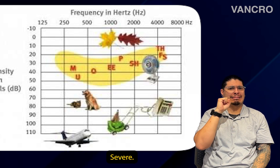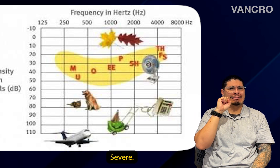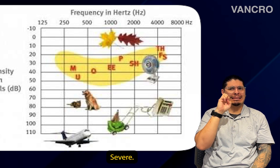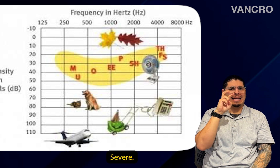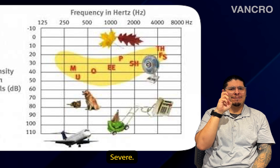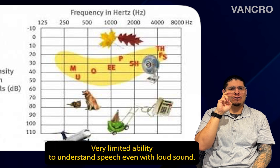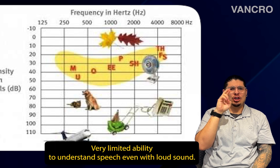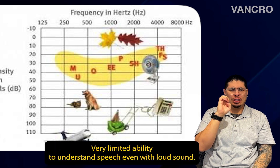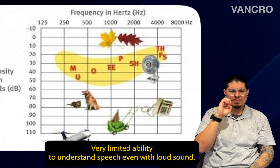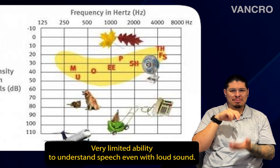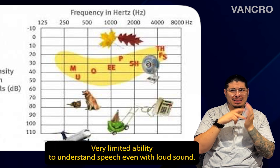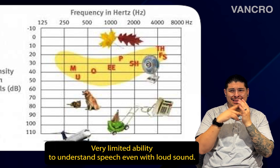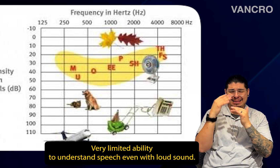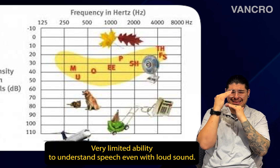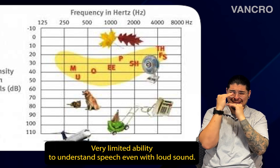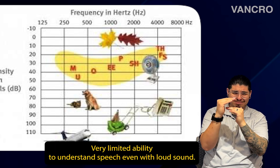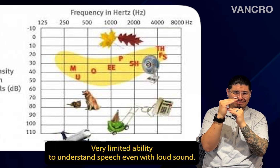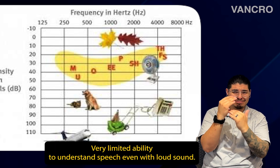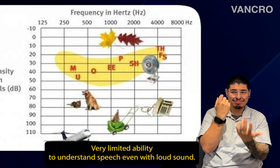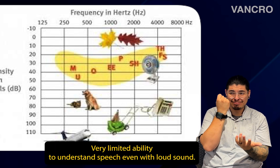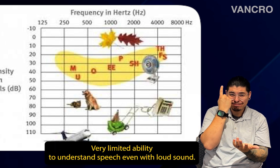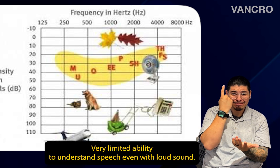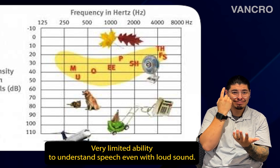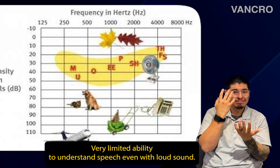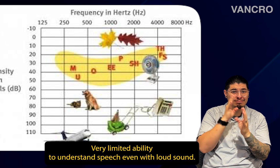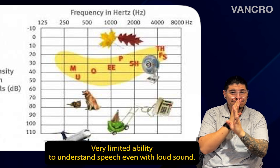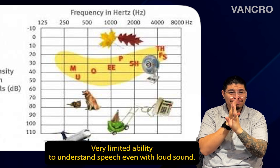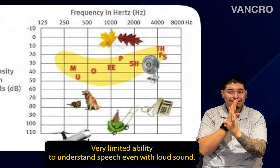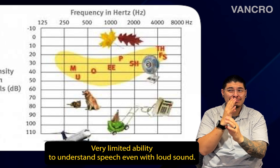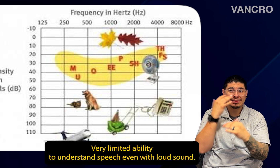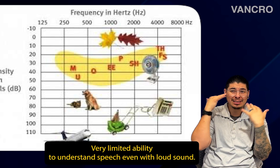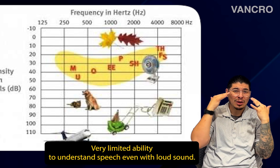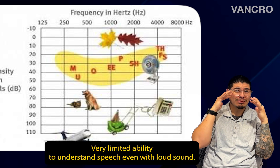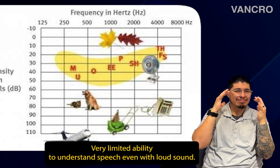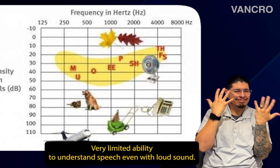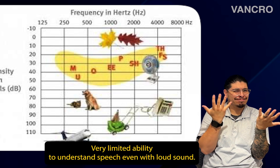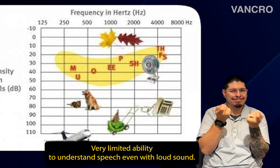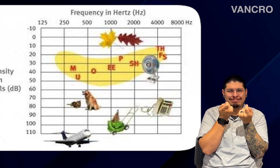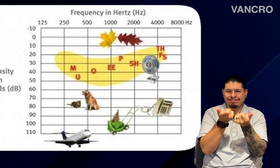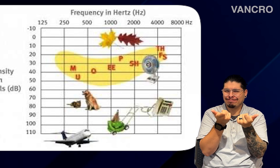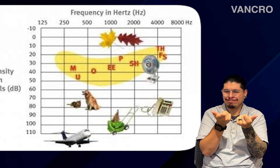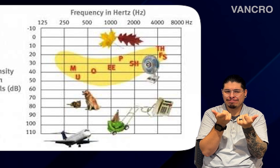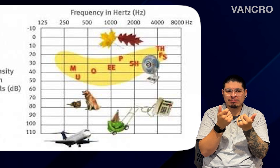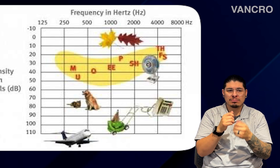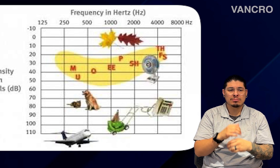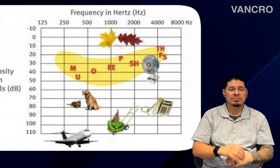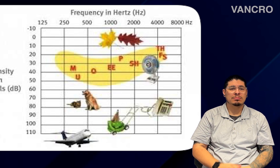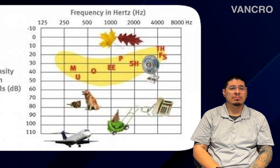Severe, very limited ability to understand speech, even with loud sound.